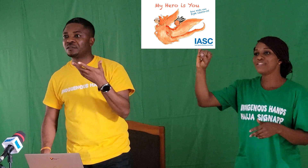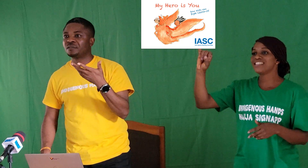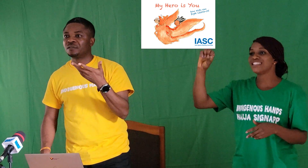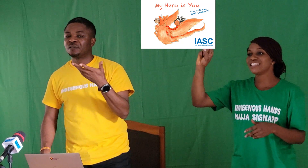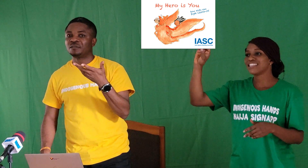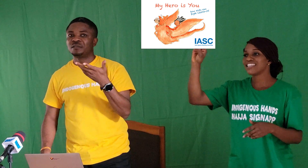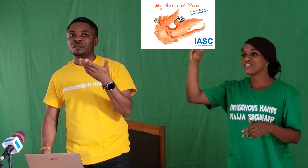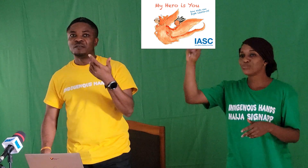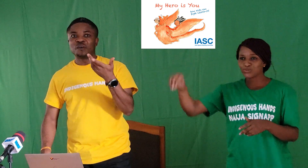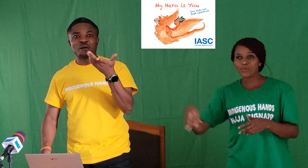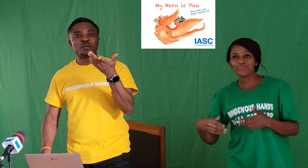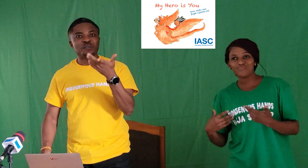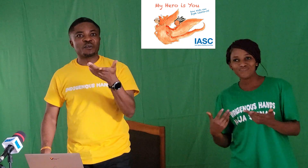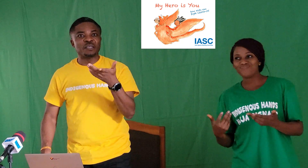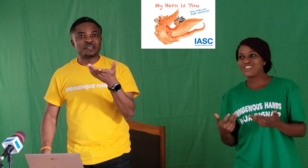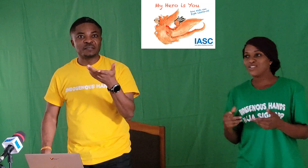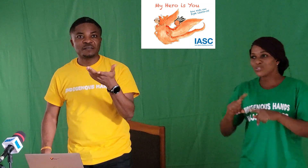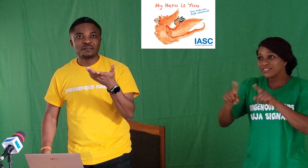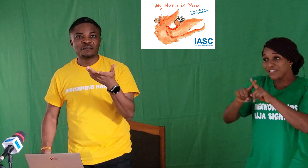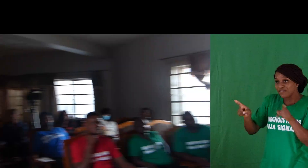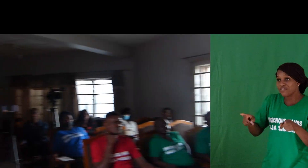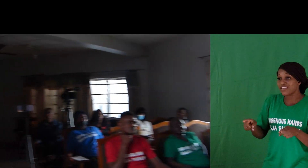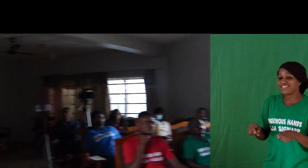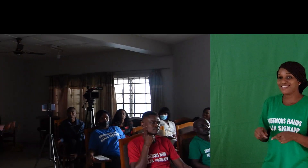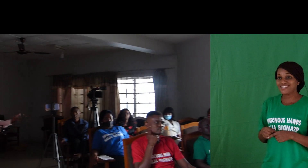language? Val, what do you call it?